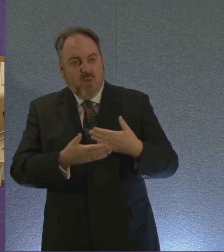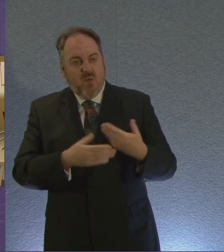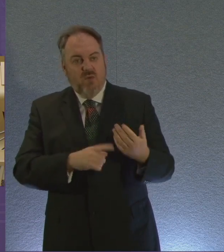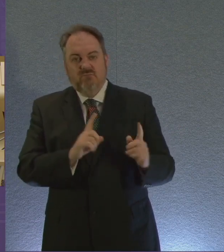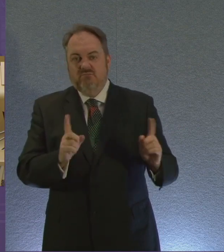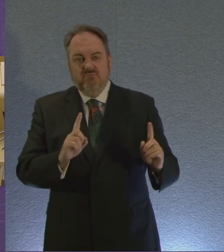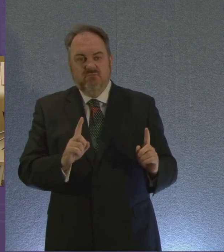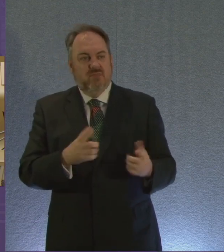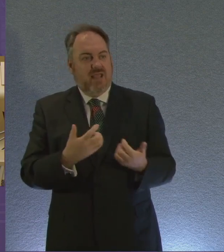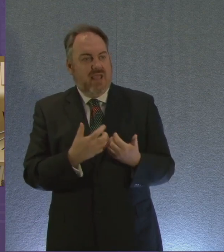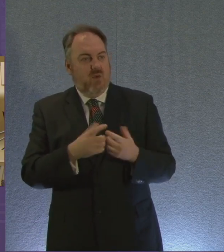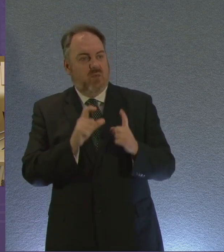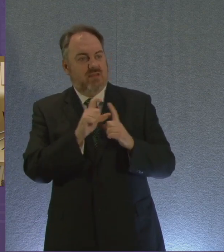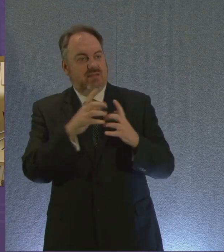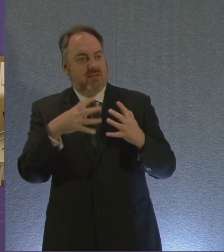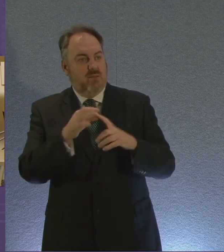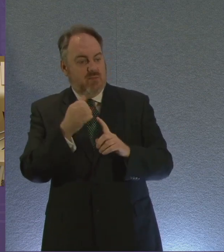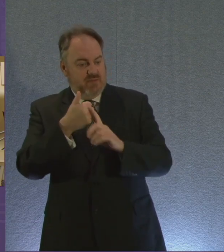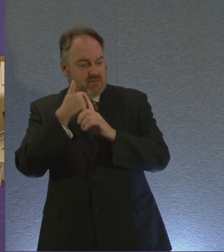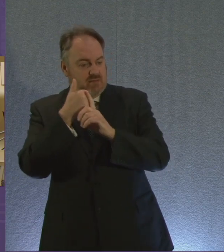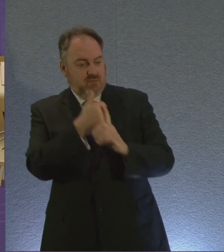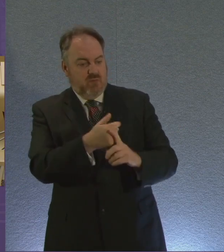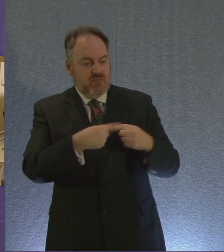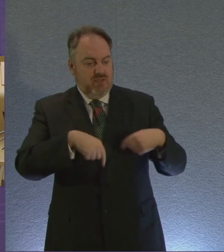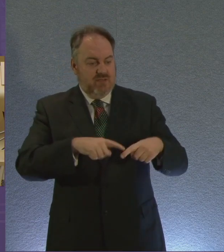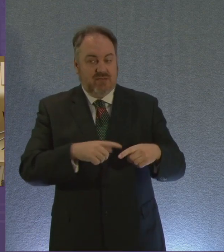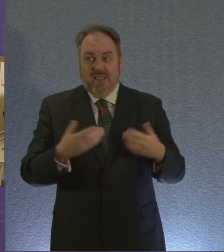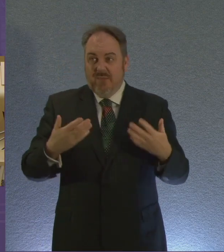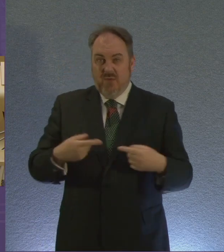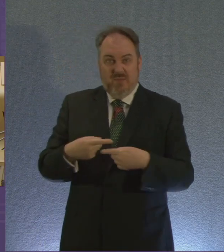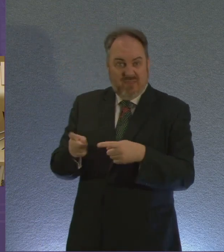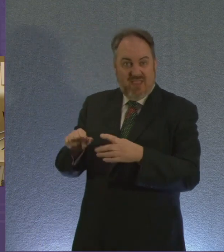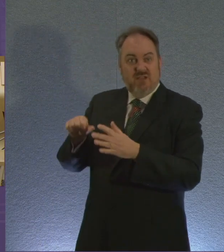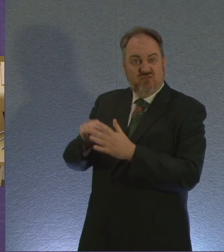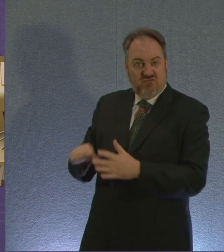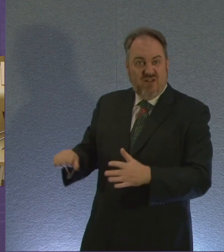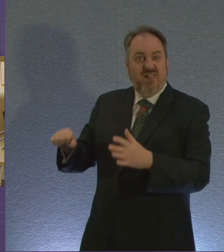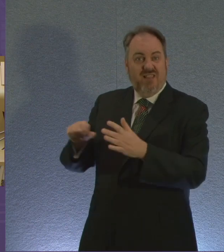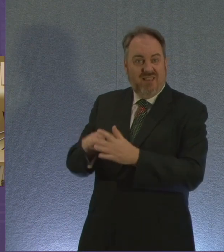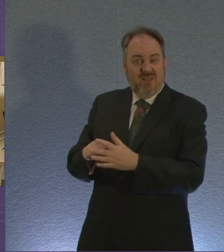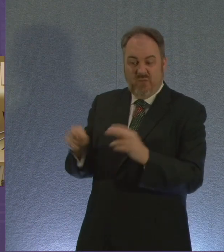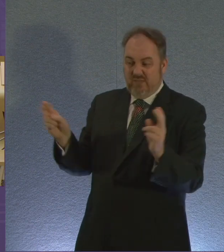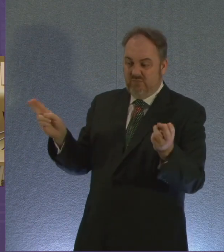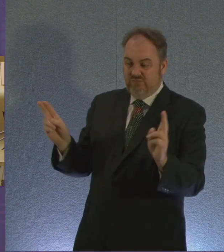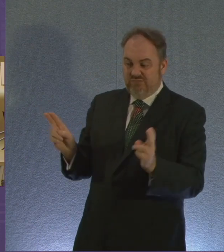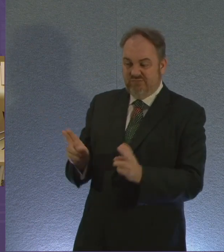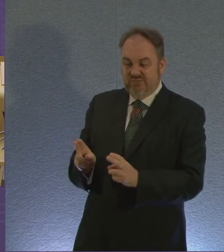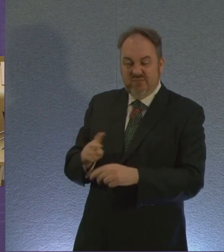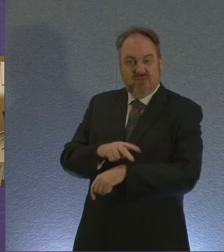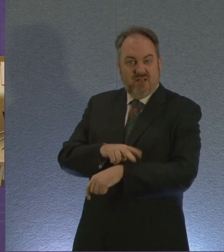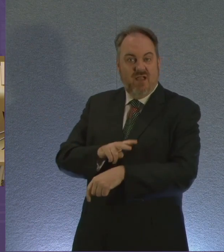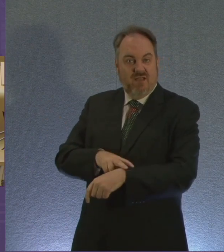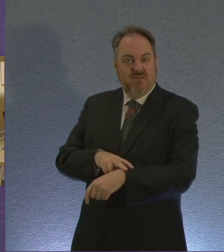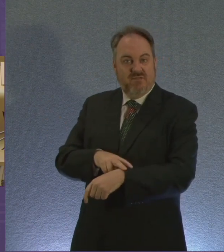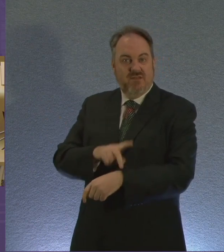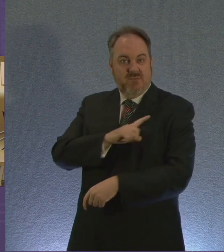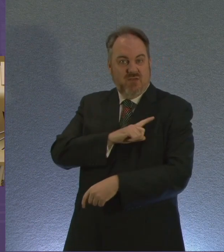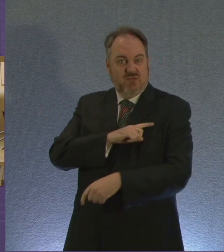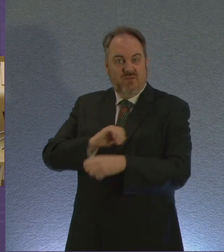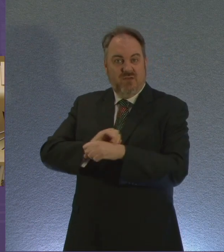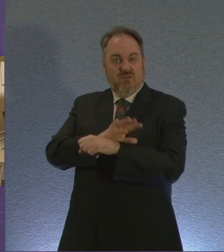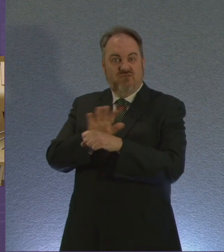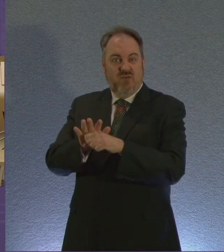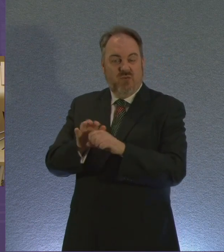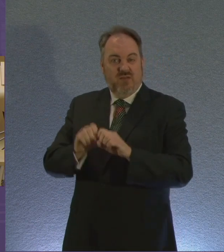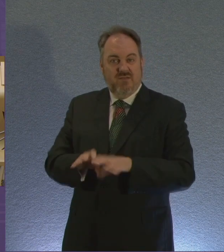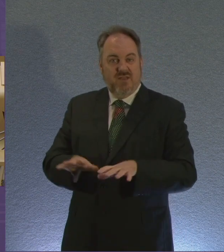assisting when, as she says, they're up against it themselves, big style, due to the coronavirus.